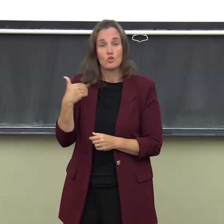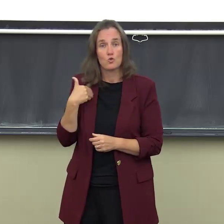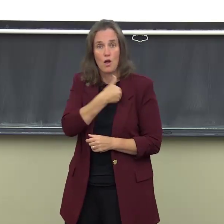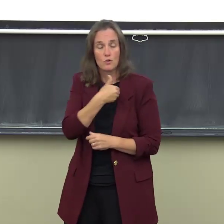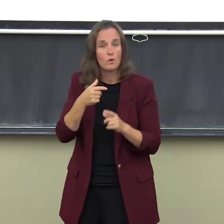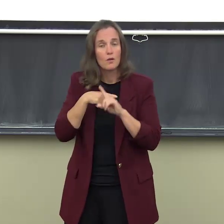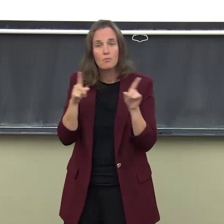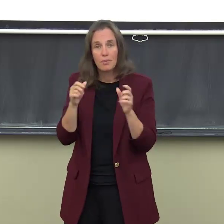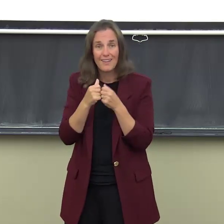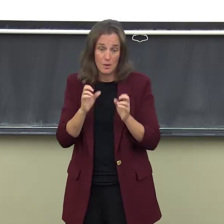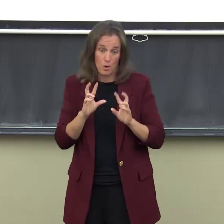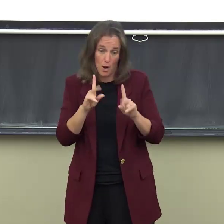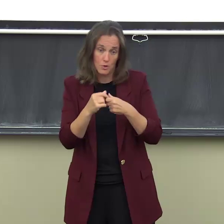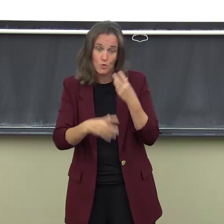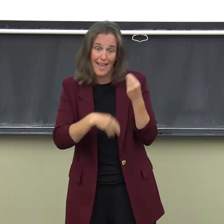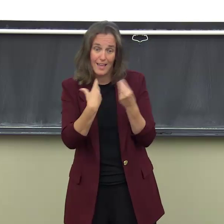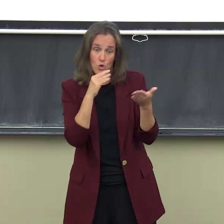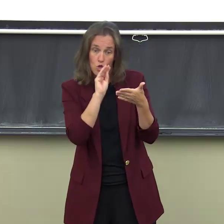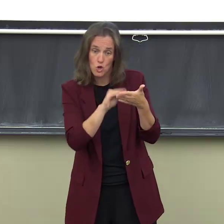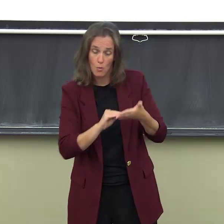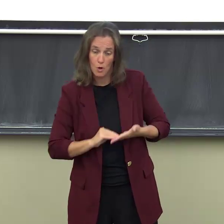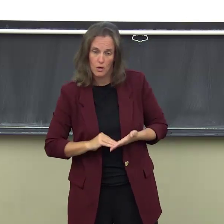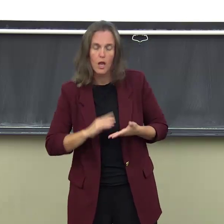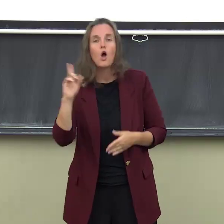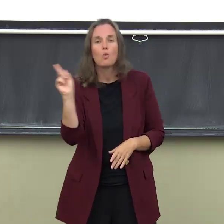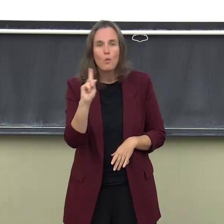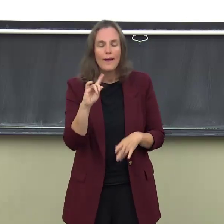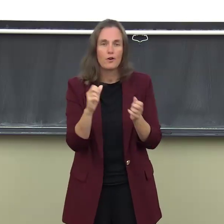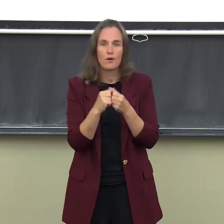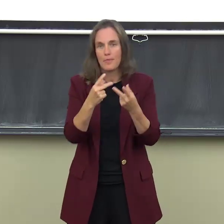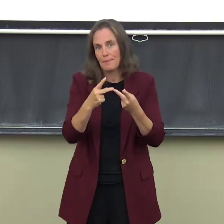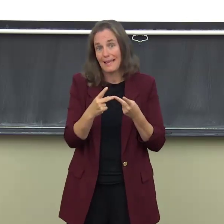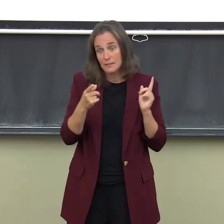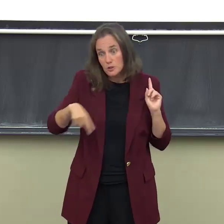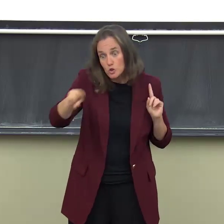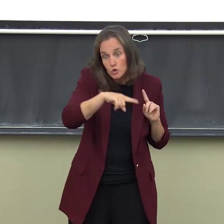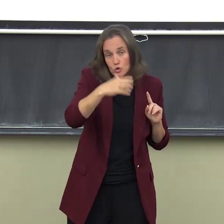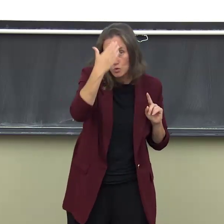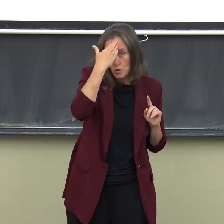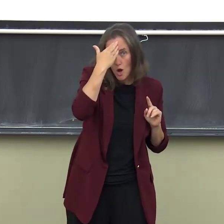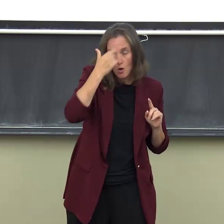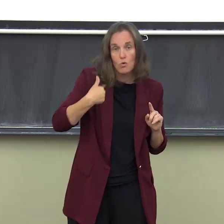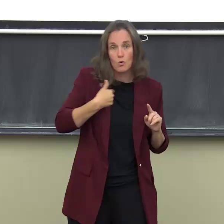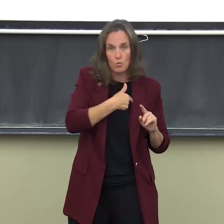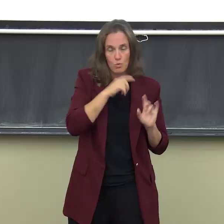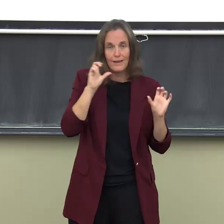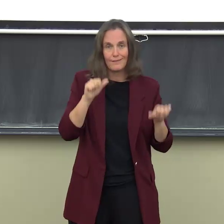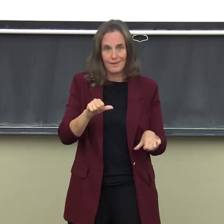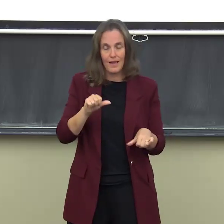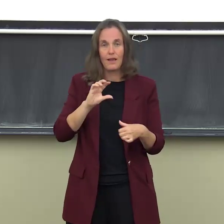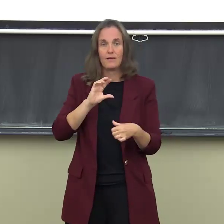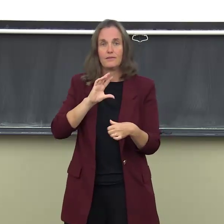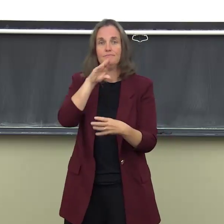for everyone to add to the notebook. What are places that you know you can do this